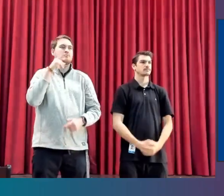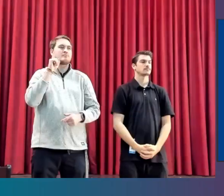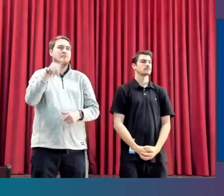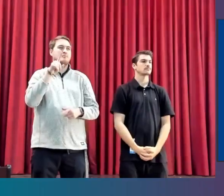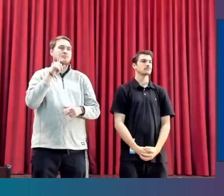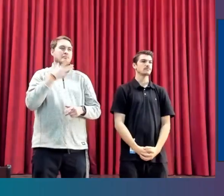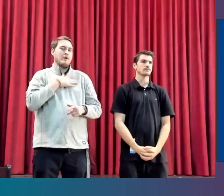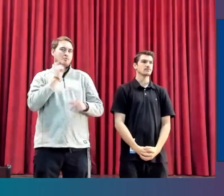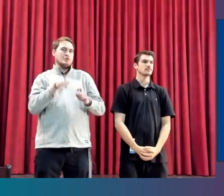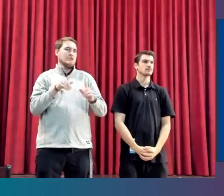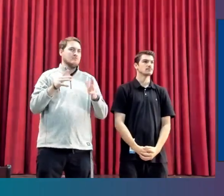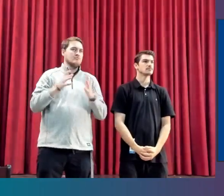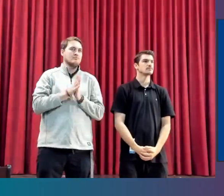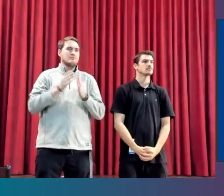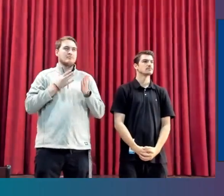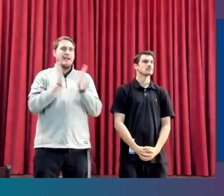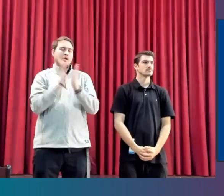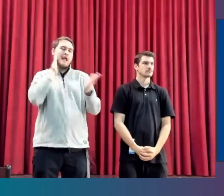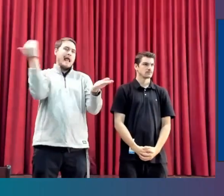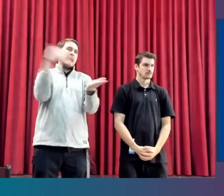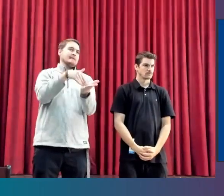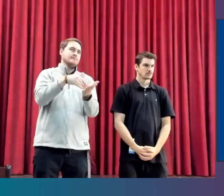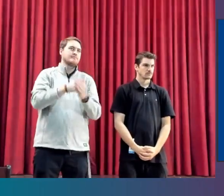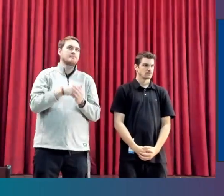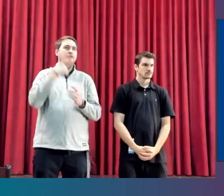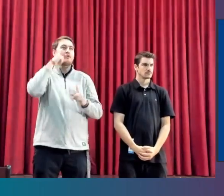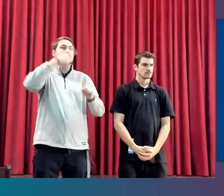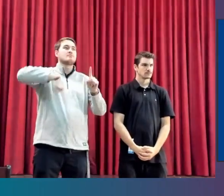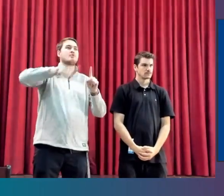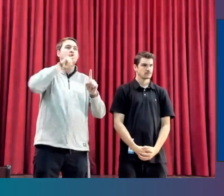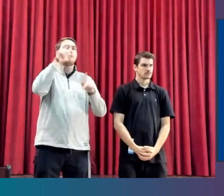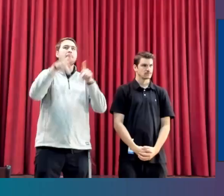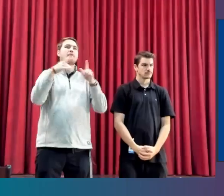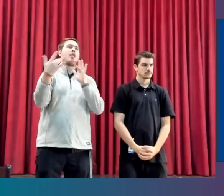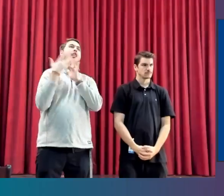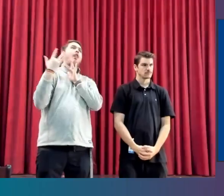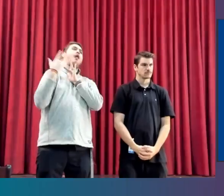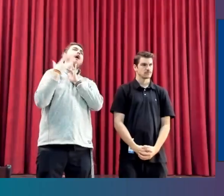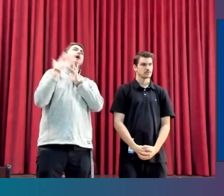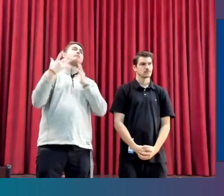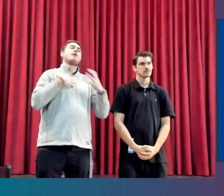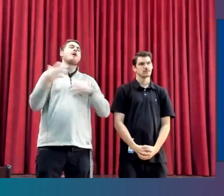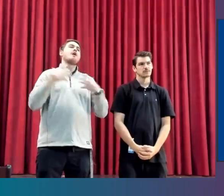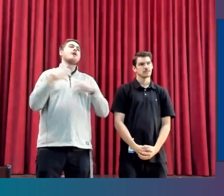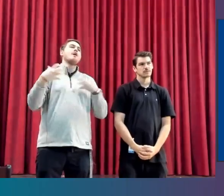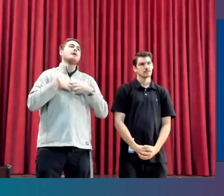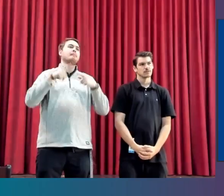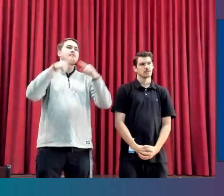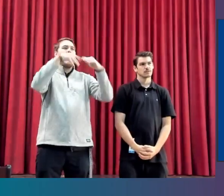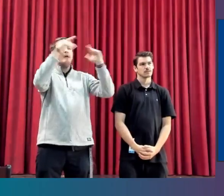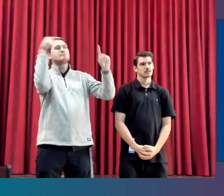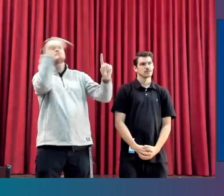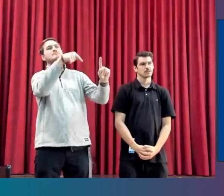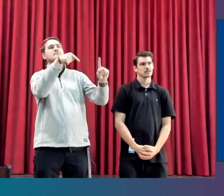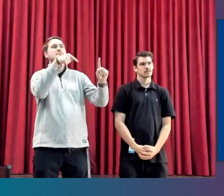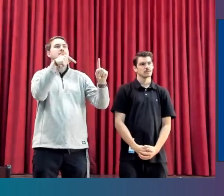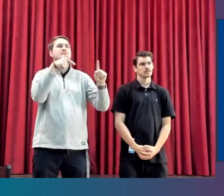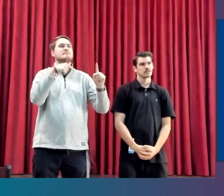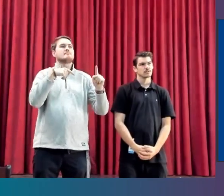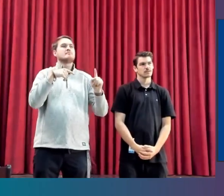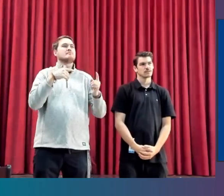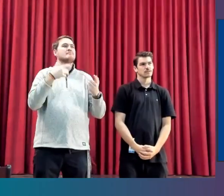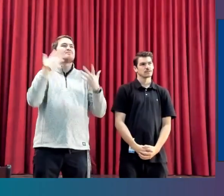I don't know if you answered this question already, but I'm going to answer again, or ask it again. A lot of folks have